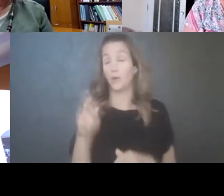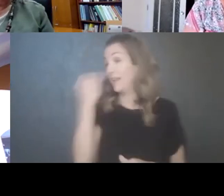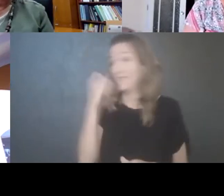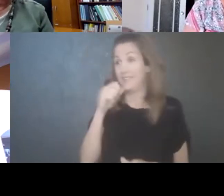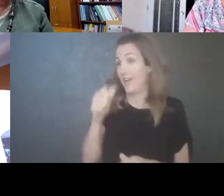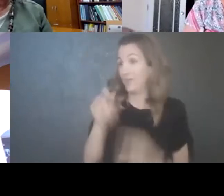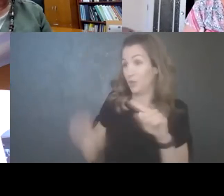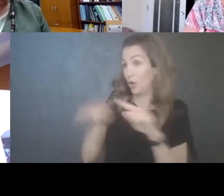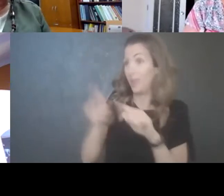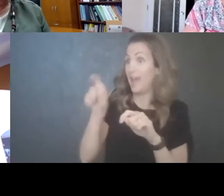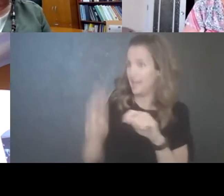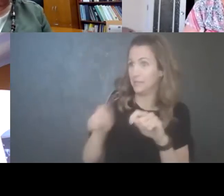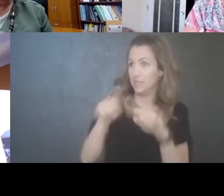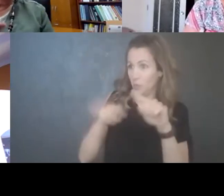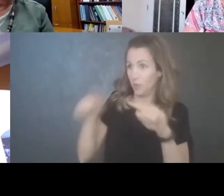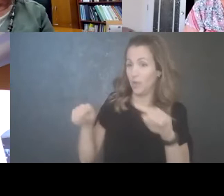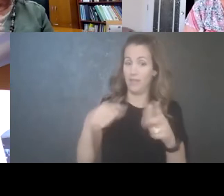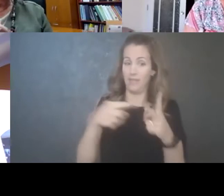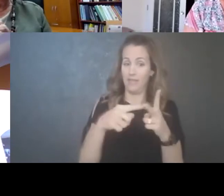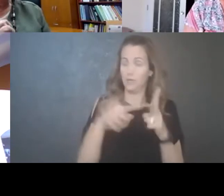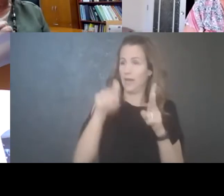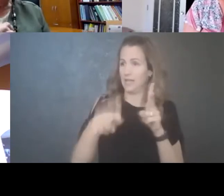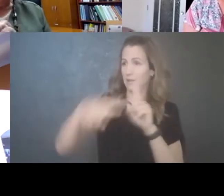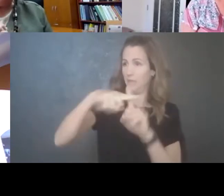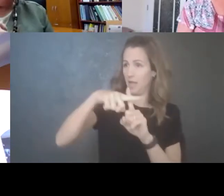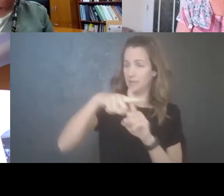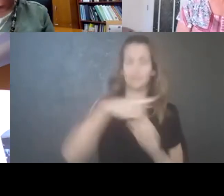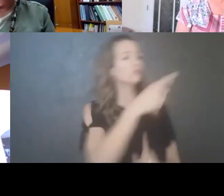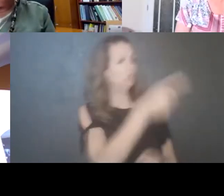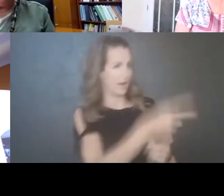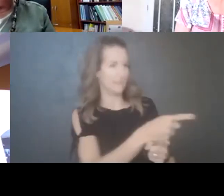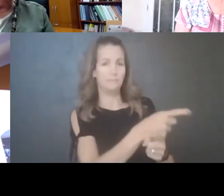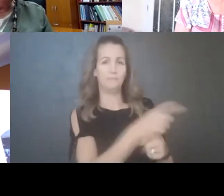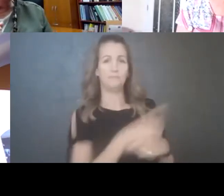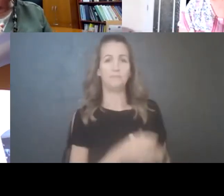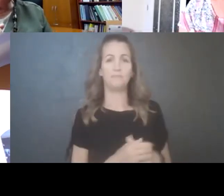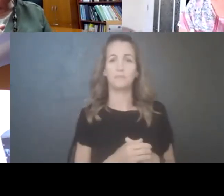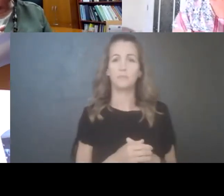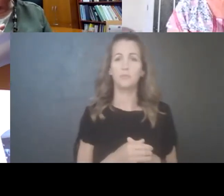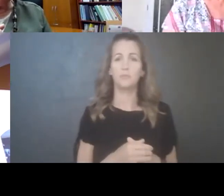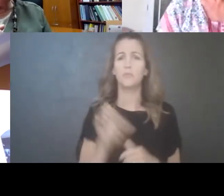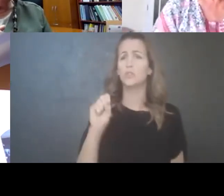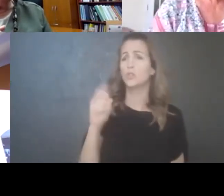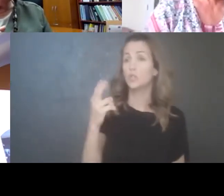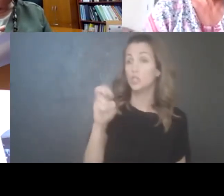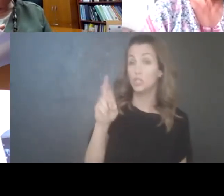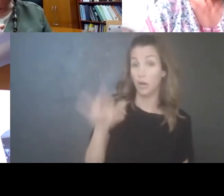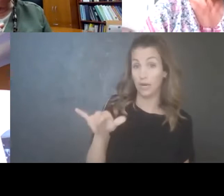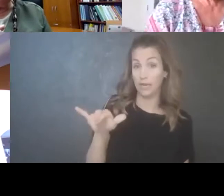squiggly line, right? And then if this one has to be the plus sign. That's right. So it has to be that. So Sherry, we're gonna go back to